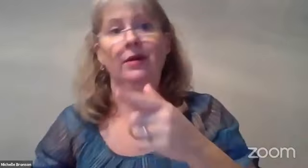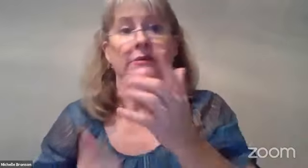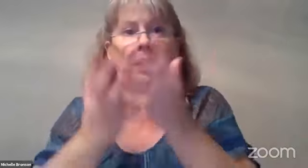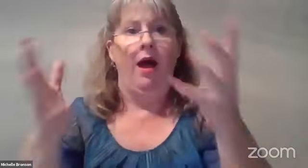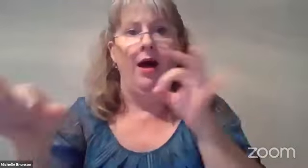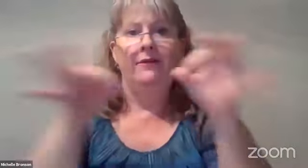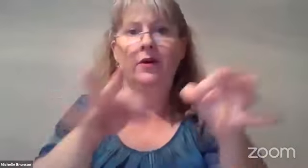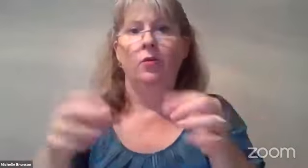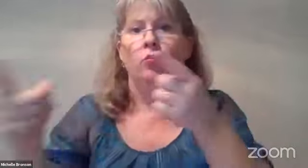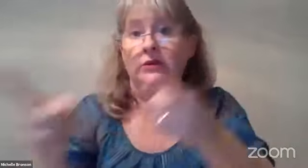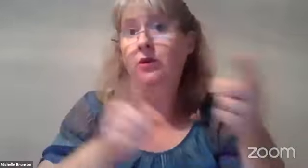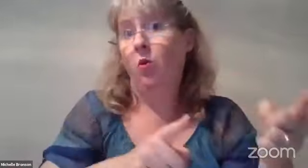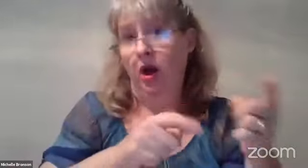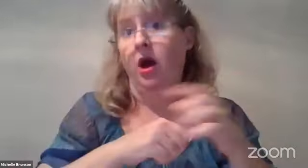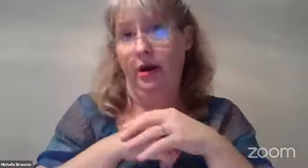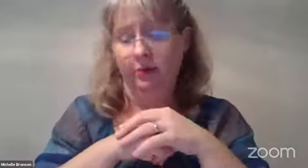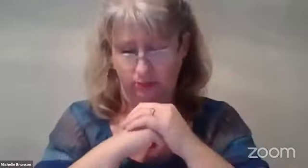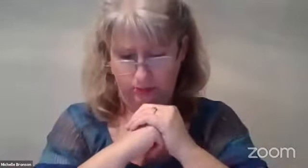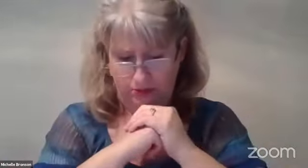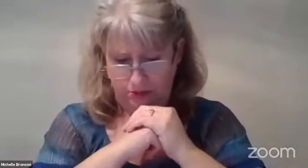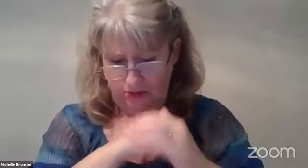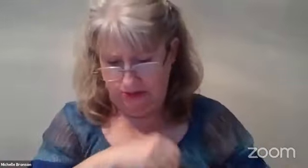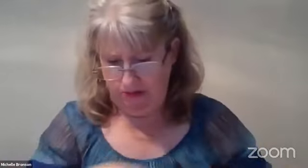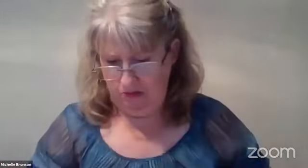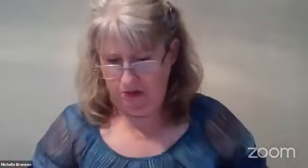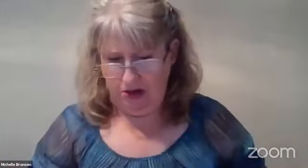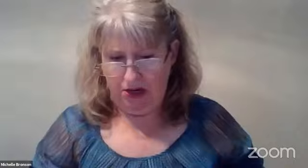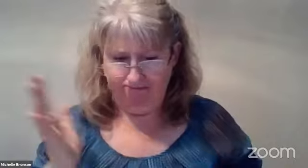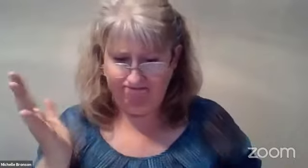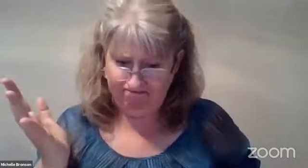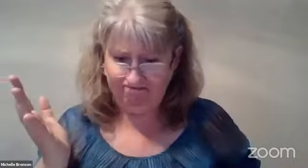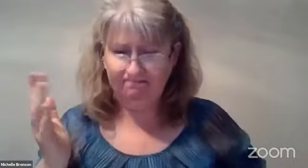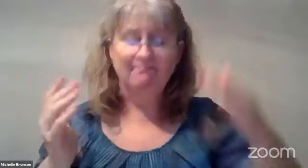about the mayor's report, the governor's report, and all of that about what's been going on.